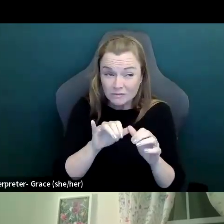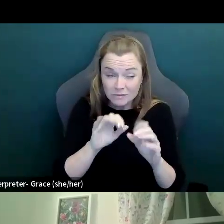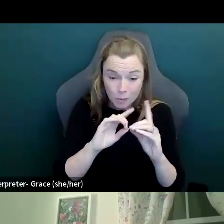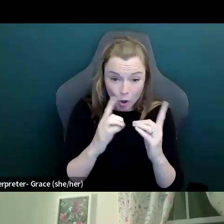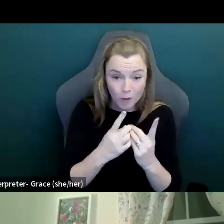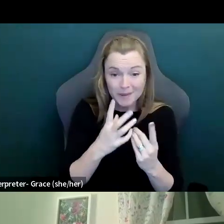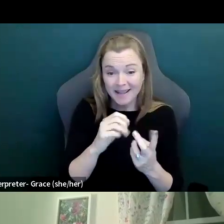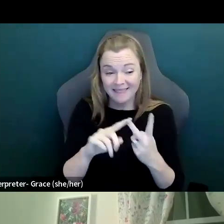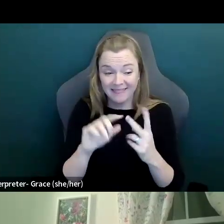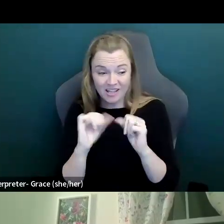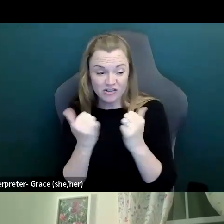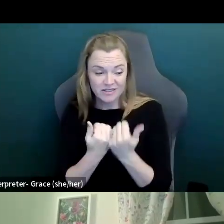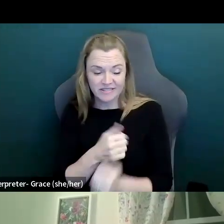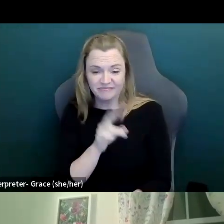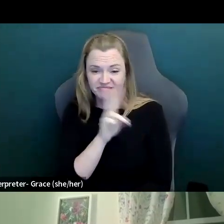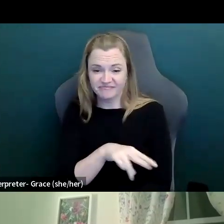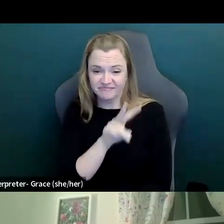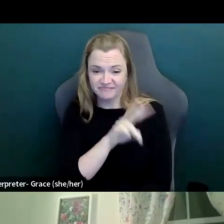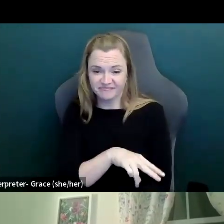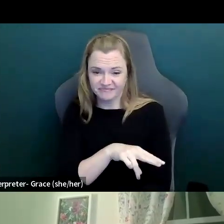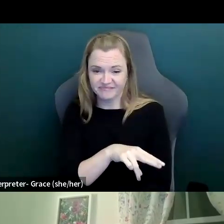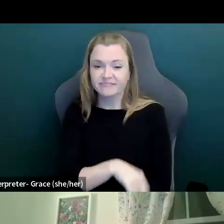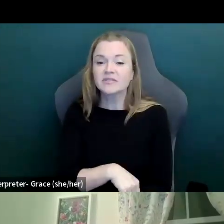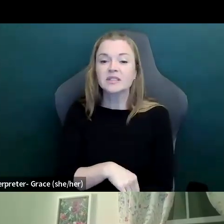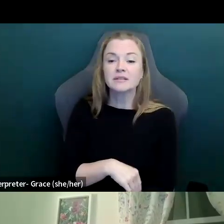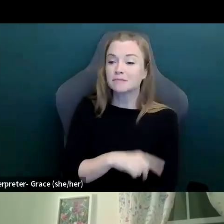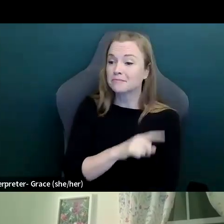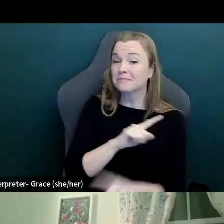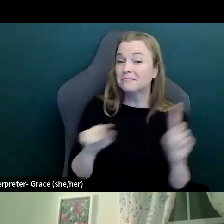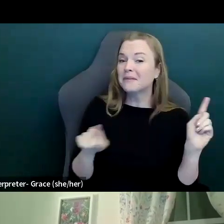but she prevailed and she still does.